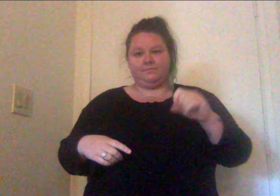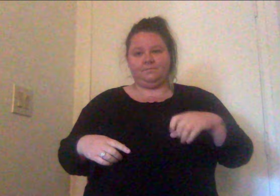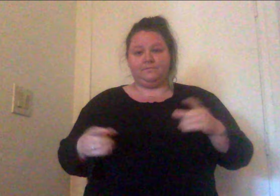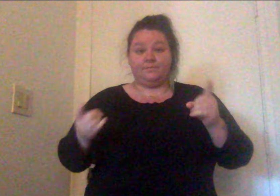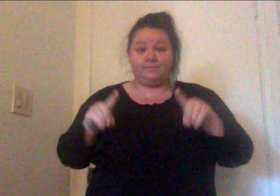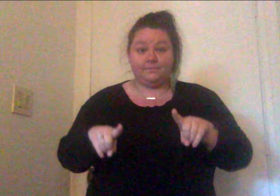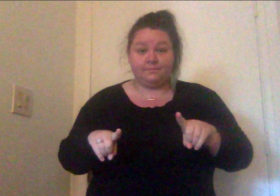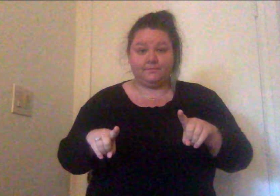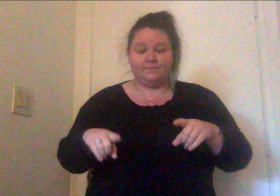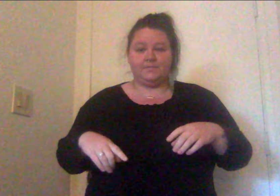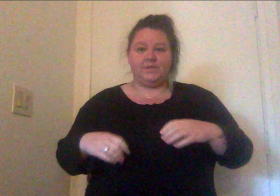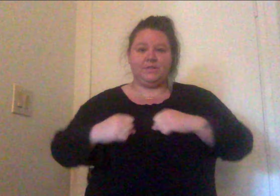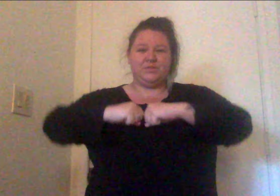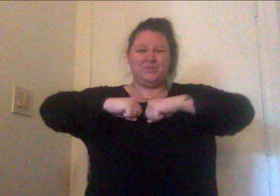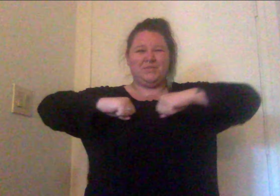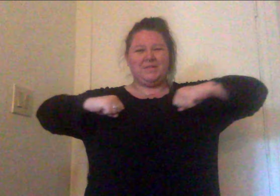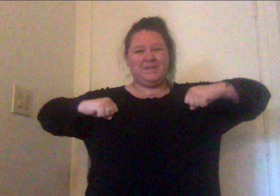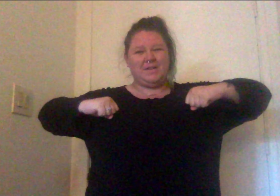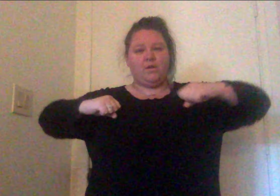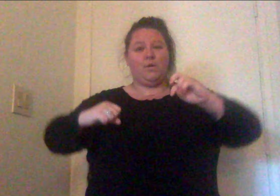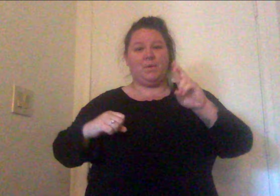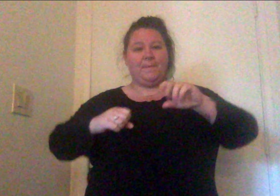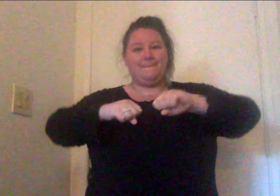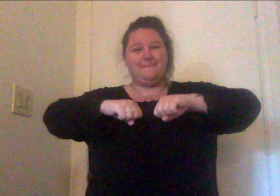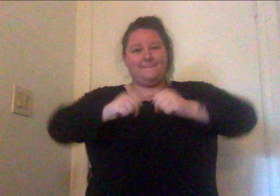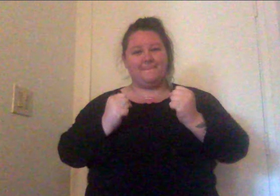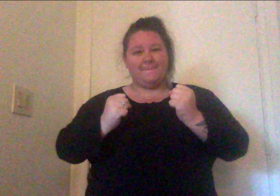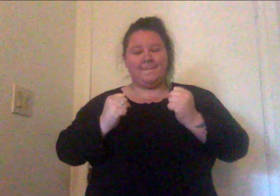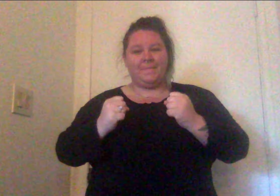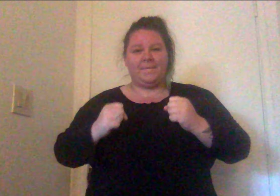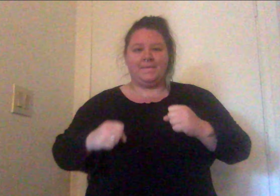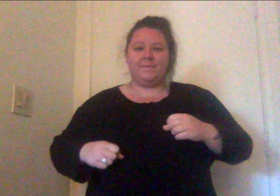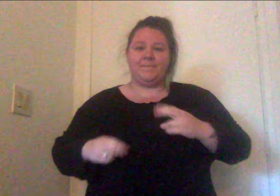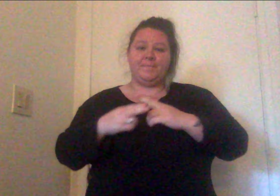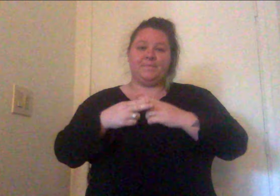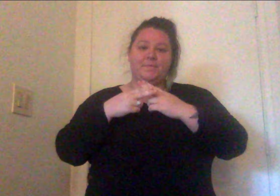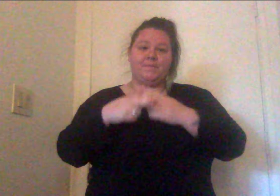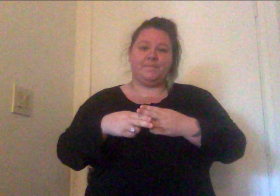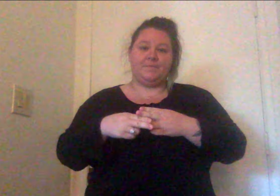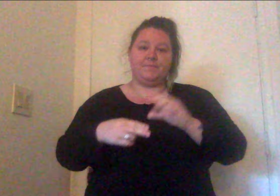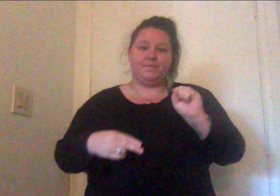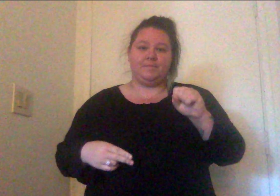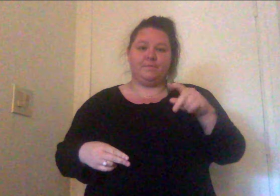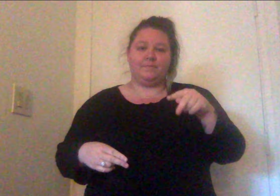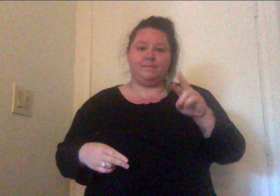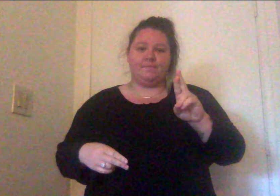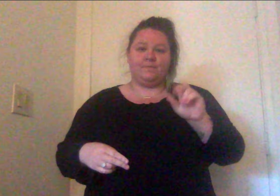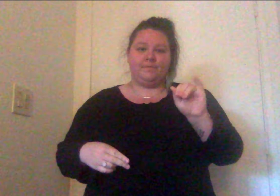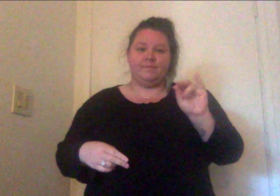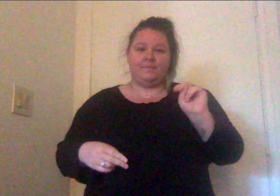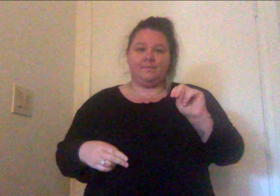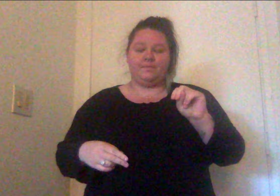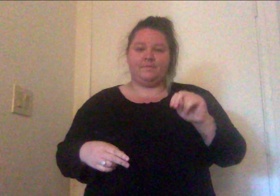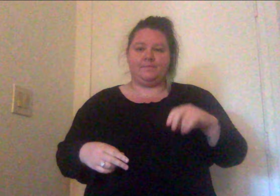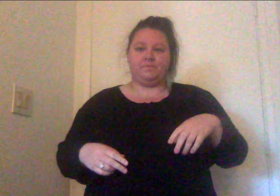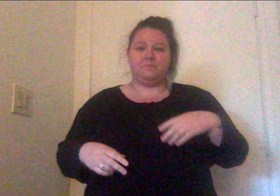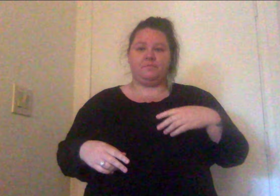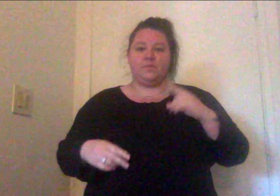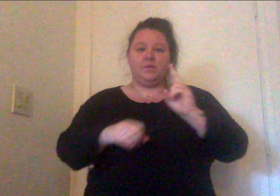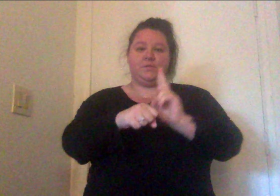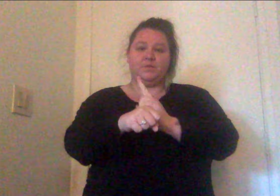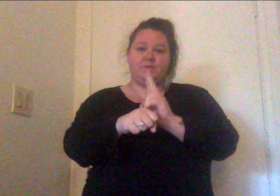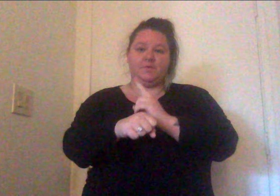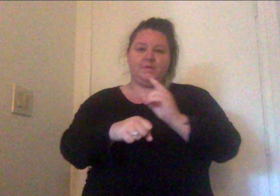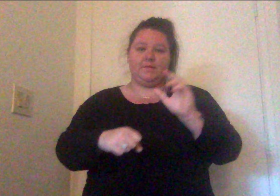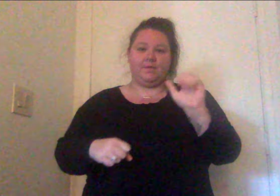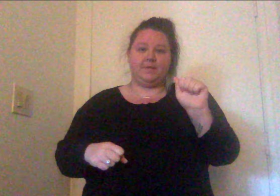stretches too far or completely breaks. And this is normally called what we know as a sprain. And the most common place this happens is like